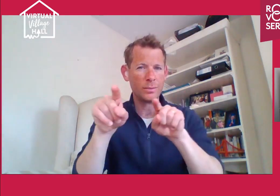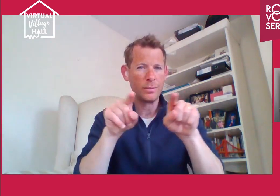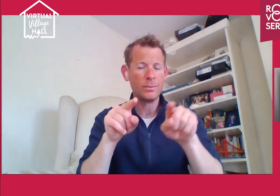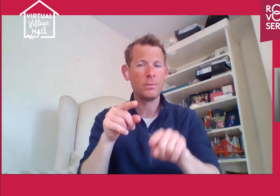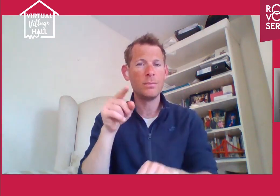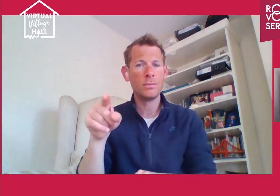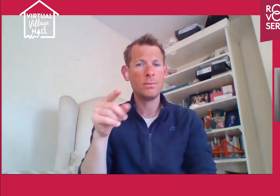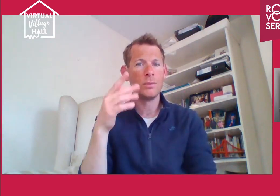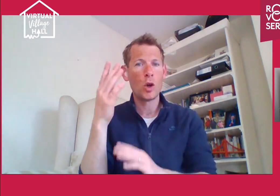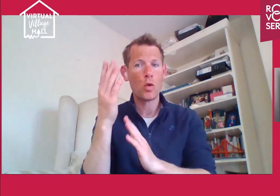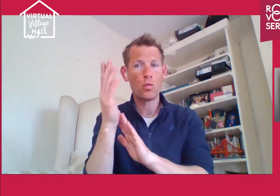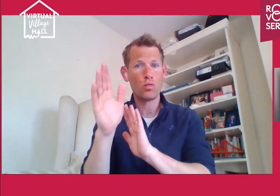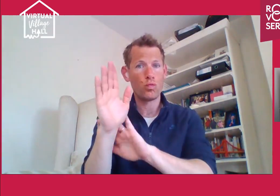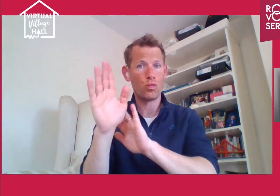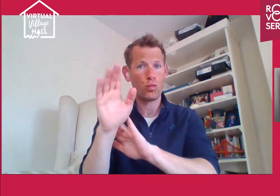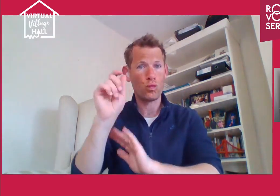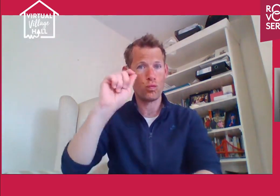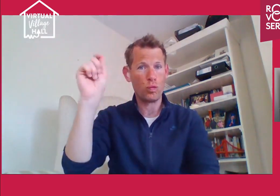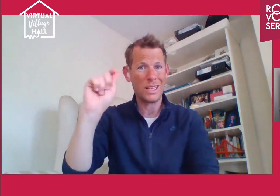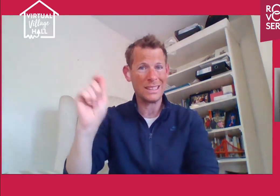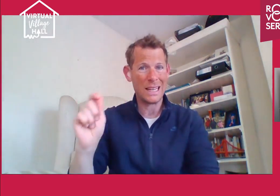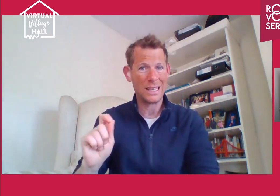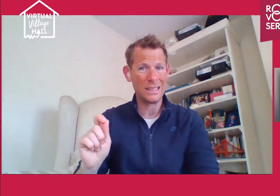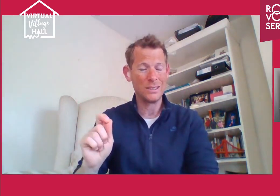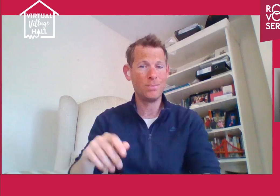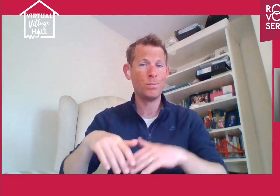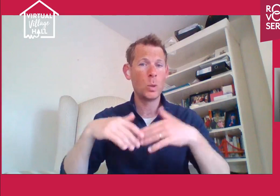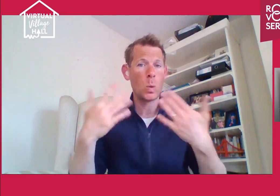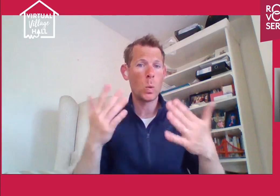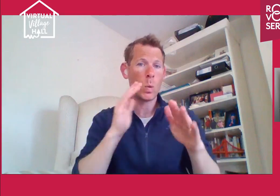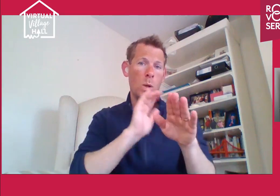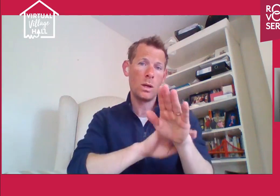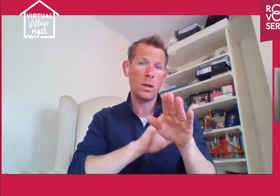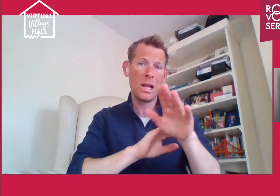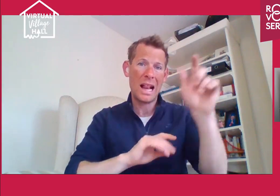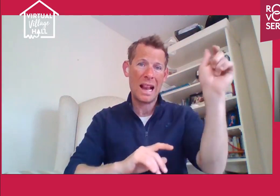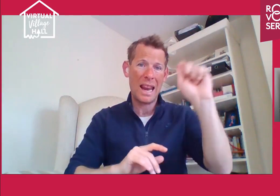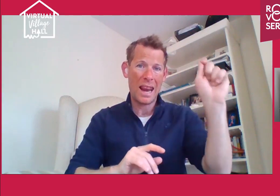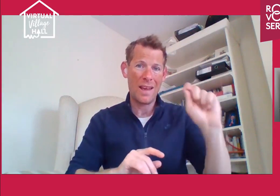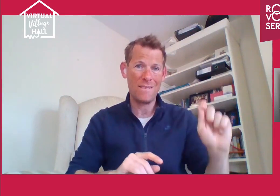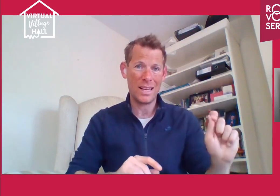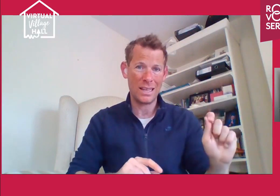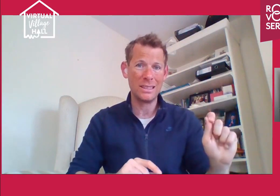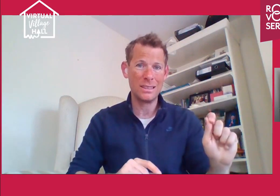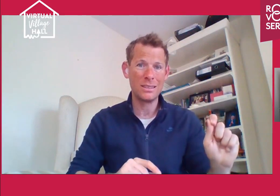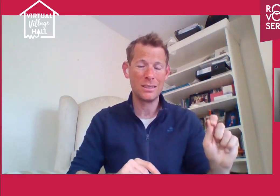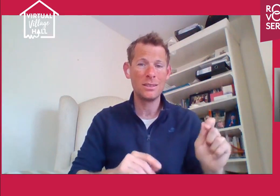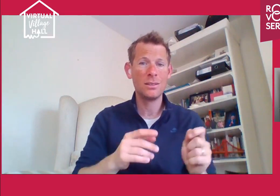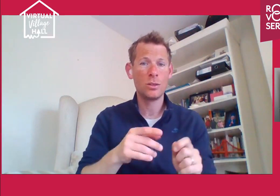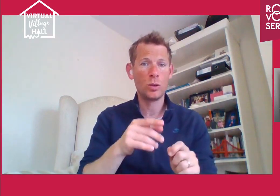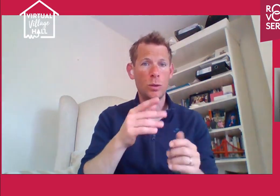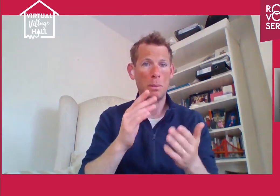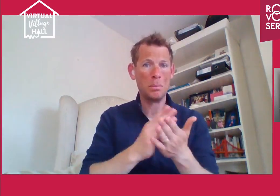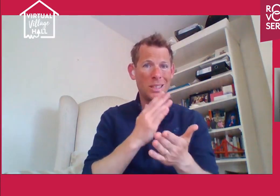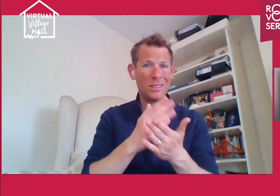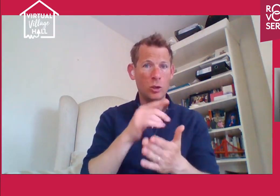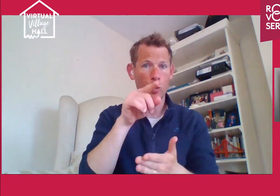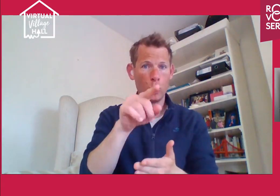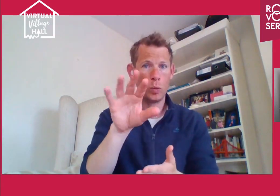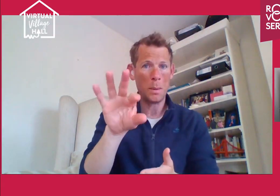Just to let you know, there's two different. There are people that sign with their right hand and some people that sign with their left hand, and that's